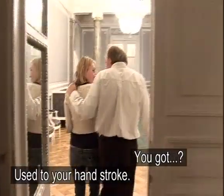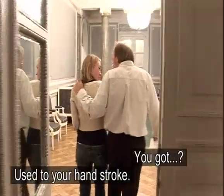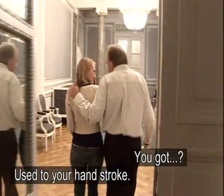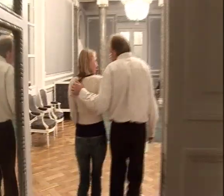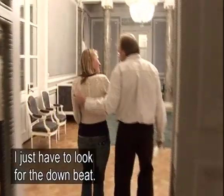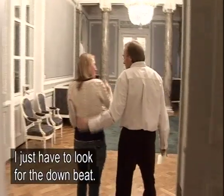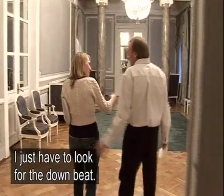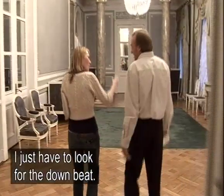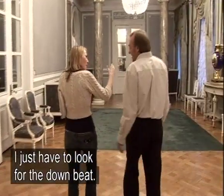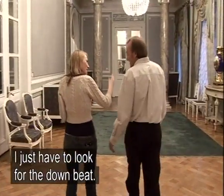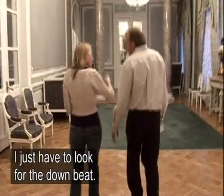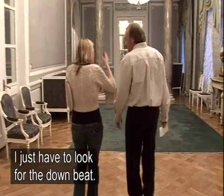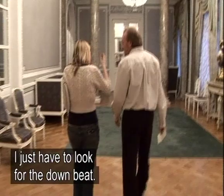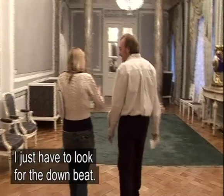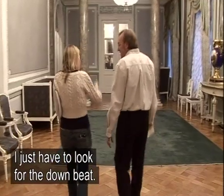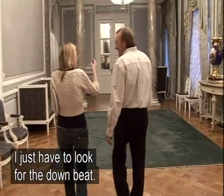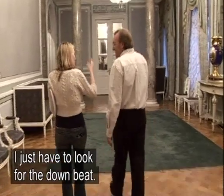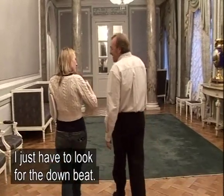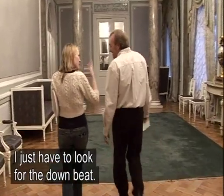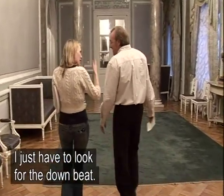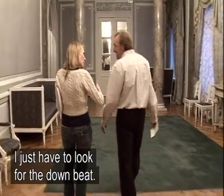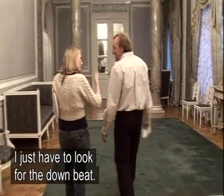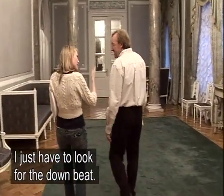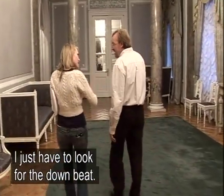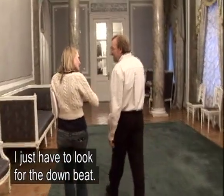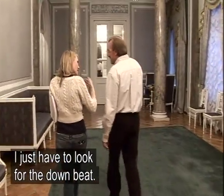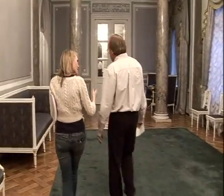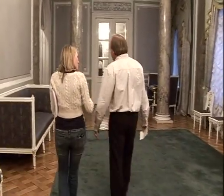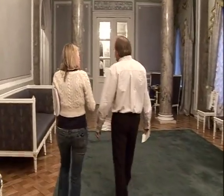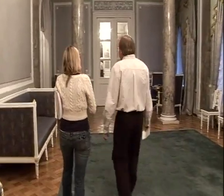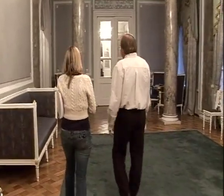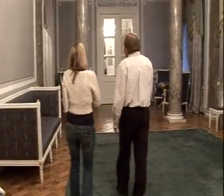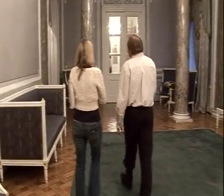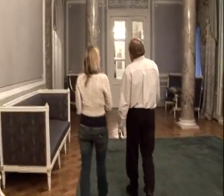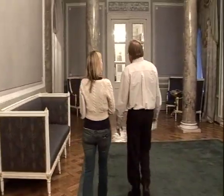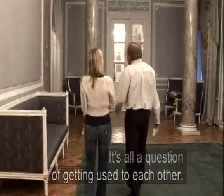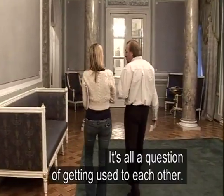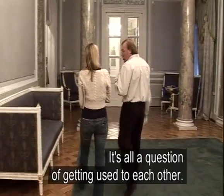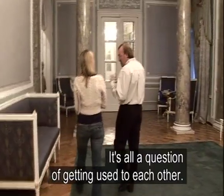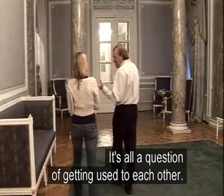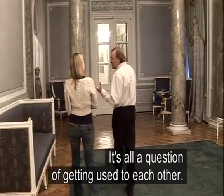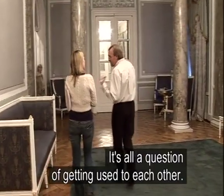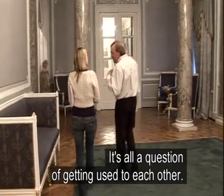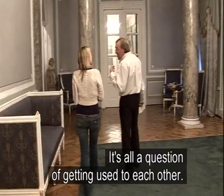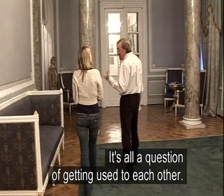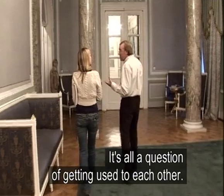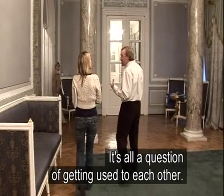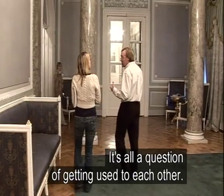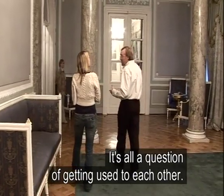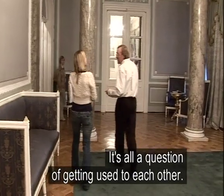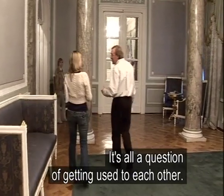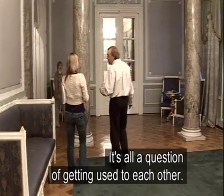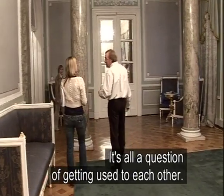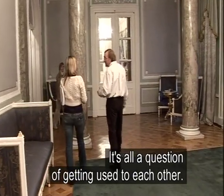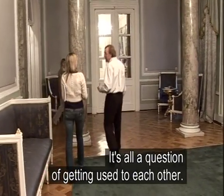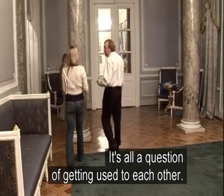I got new to your handstroke. Yes, of course. Yeah. You know what I mean? Yeah. I just have to look for the downbeat. Yeah. And play the... It's all a question of getting used to